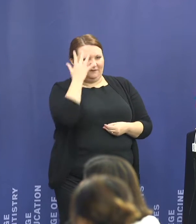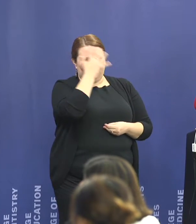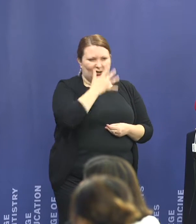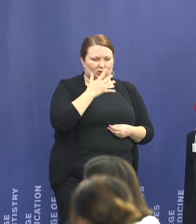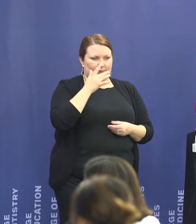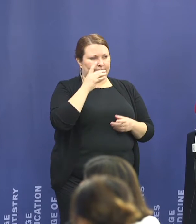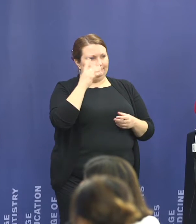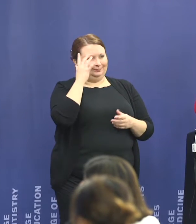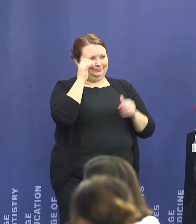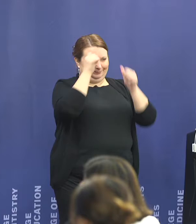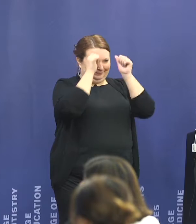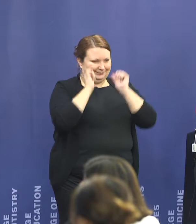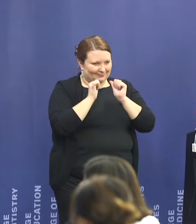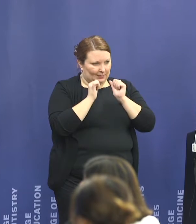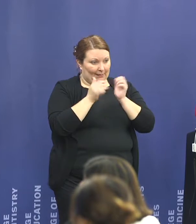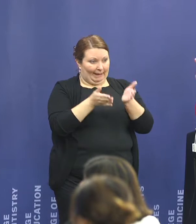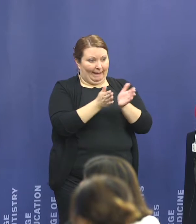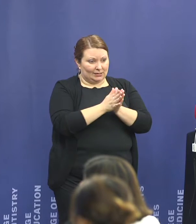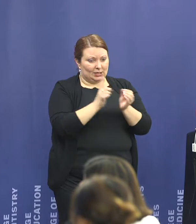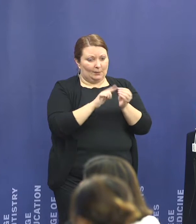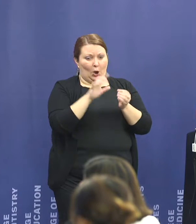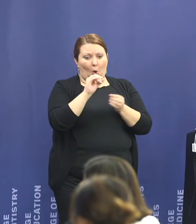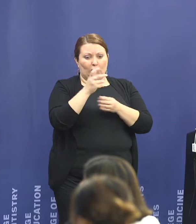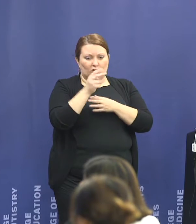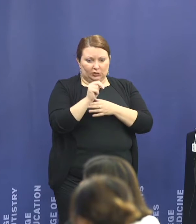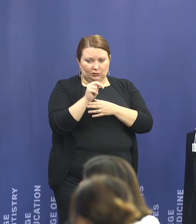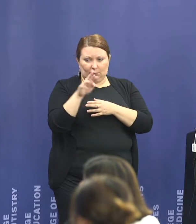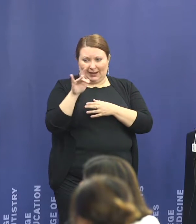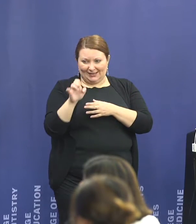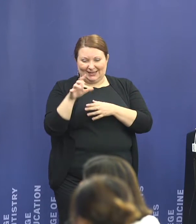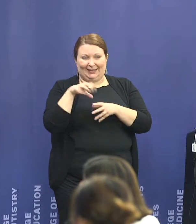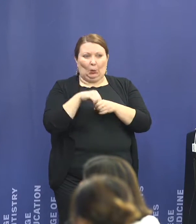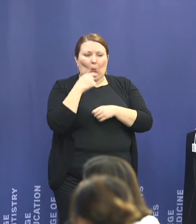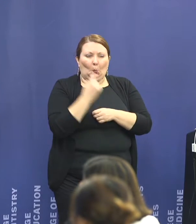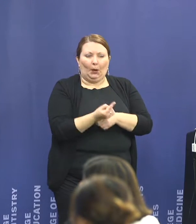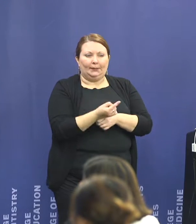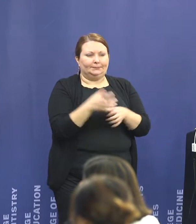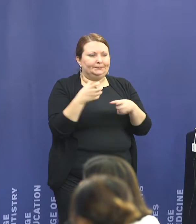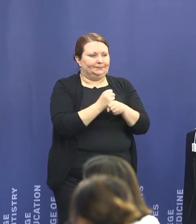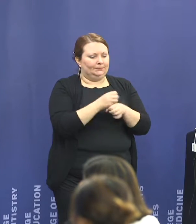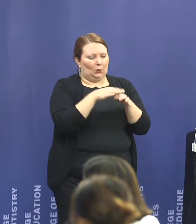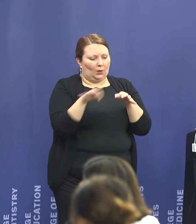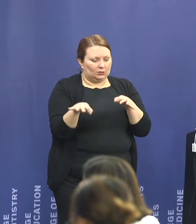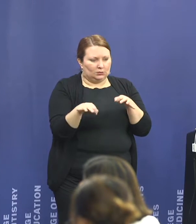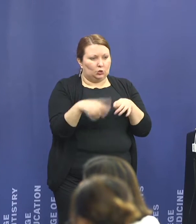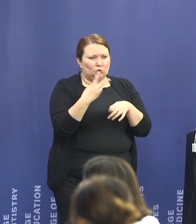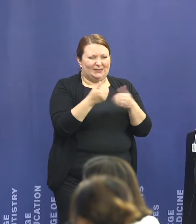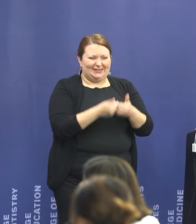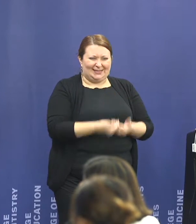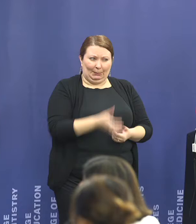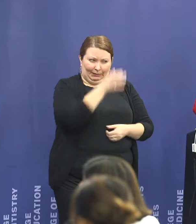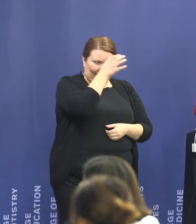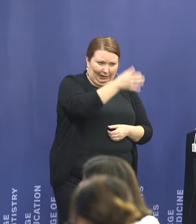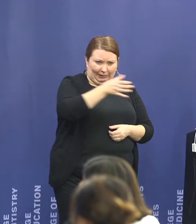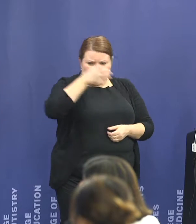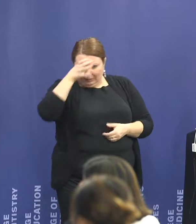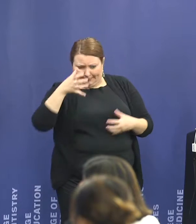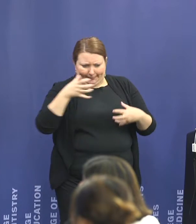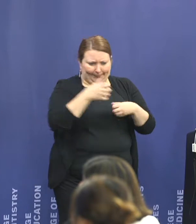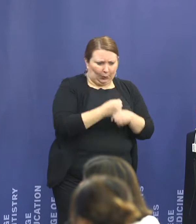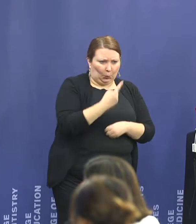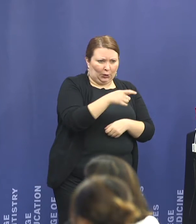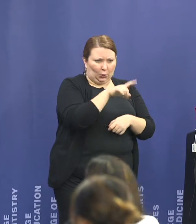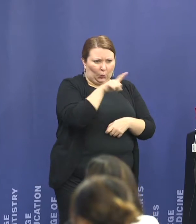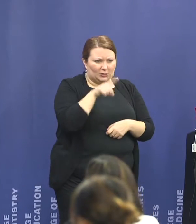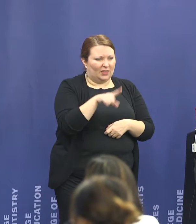by asking about origins and race in the same question, two concepts in one question, is a